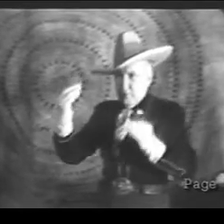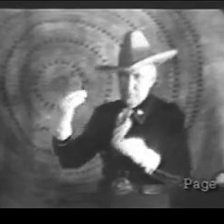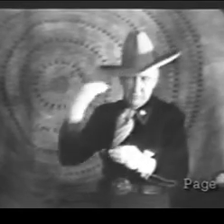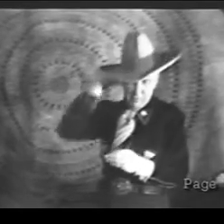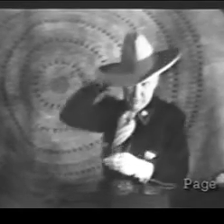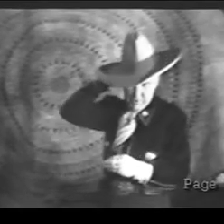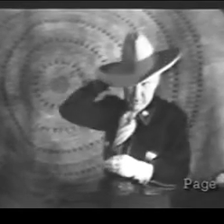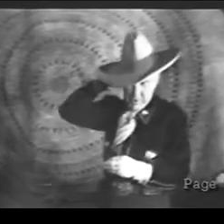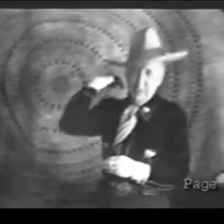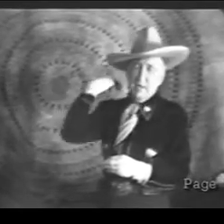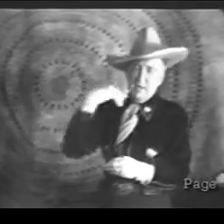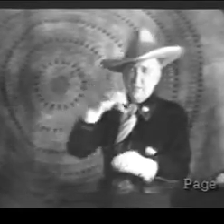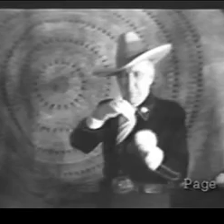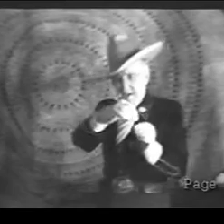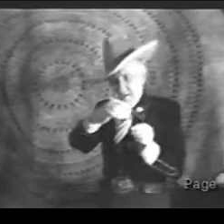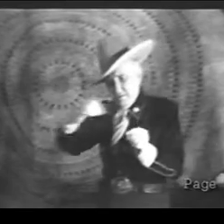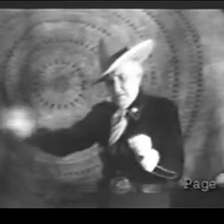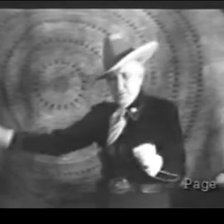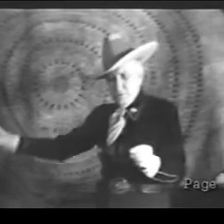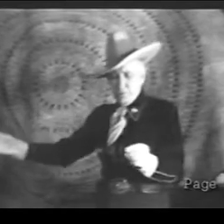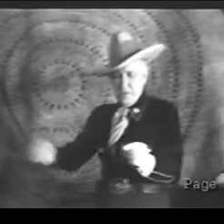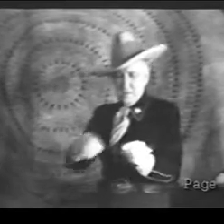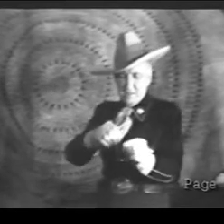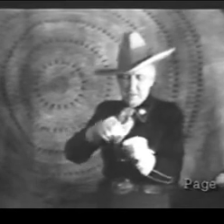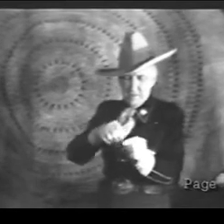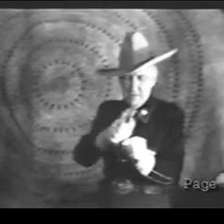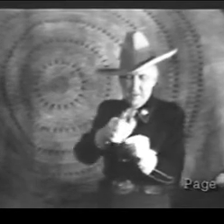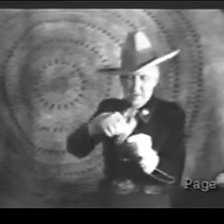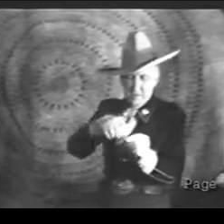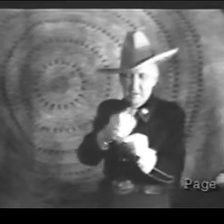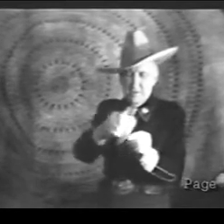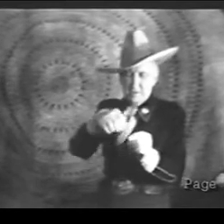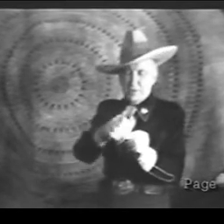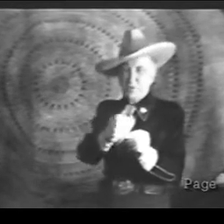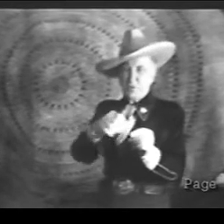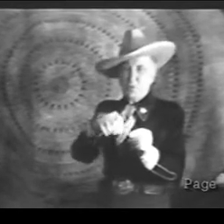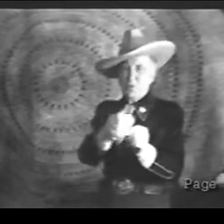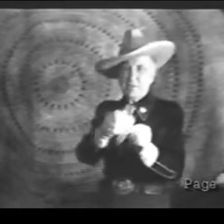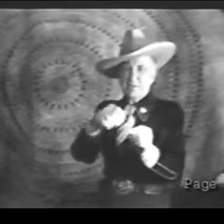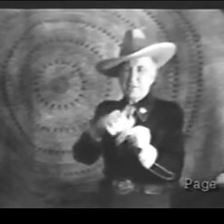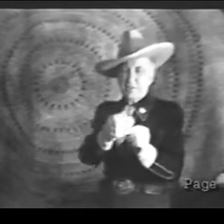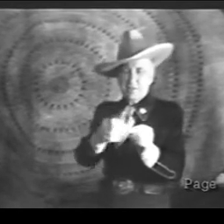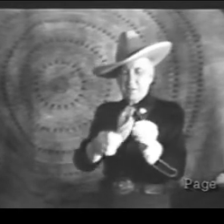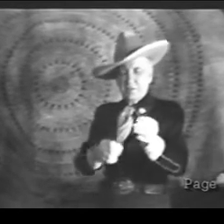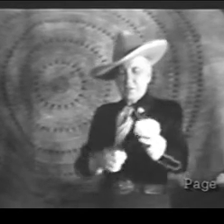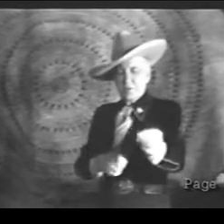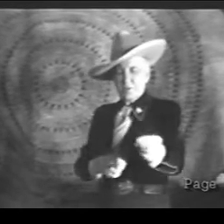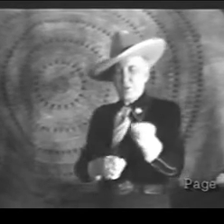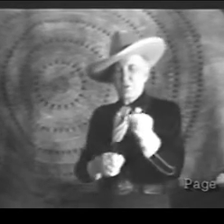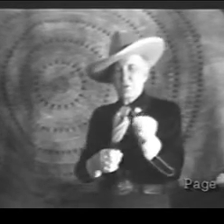buffalo, out of his back, you take this that you're going to sew with. Sew